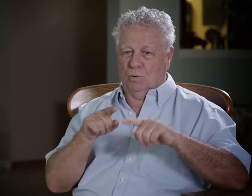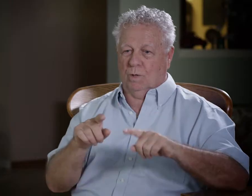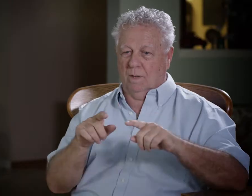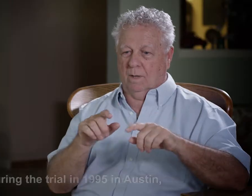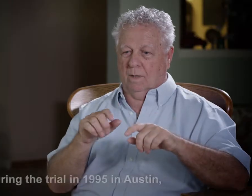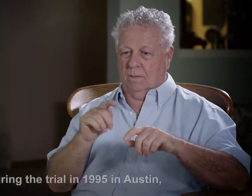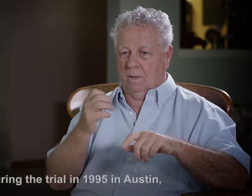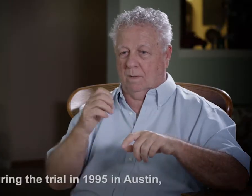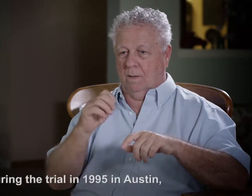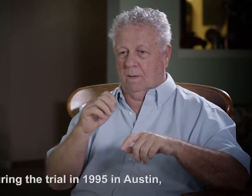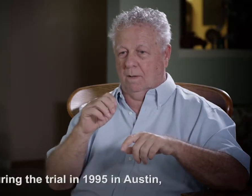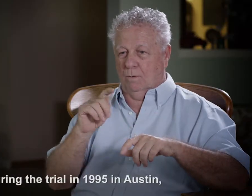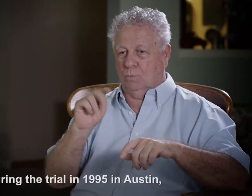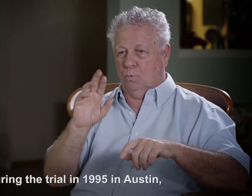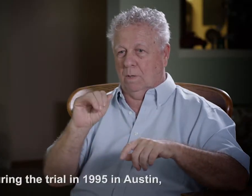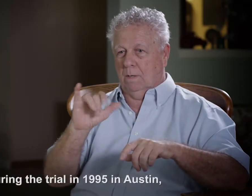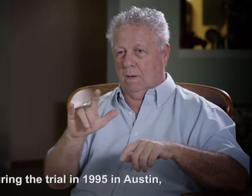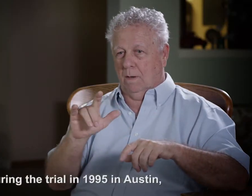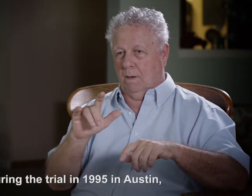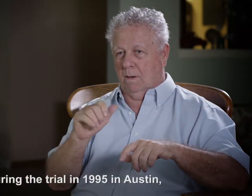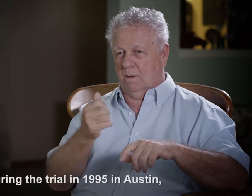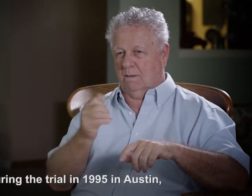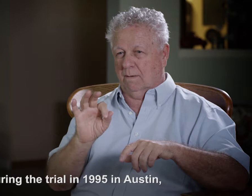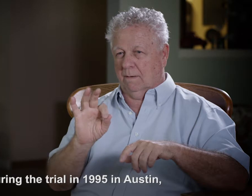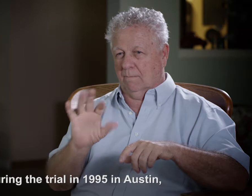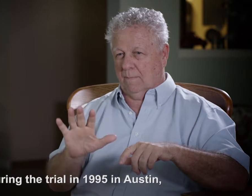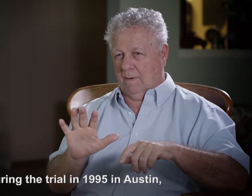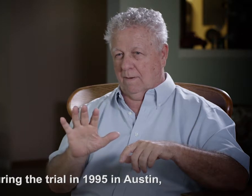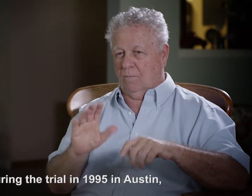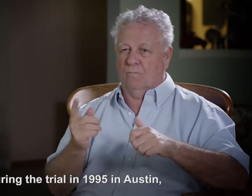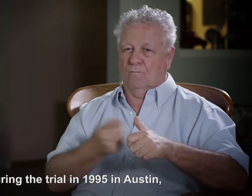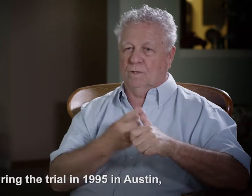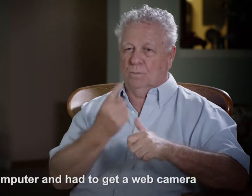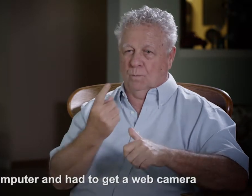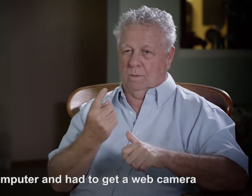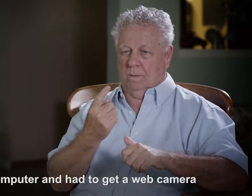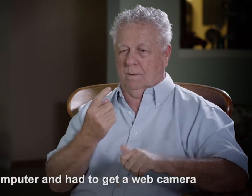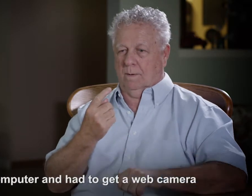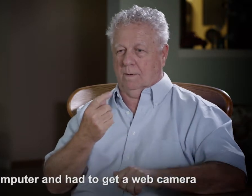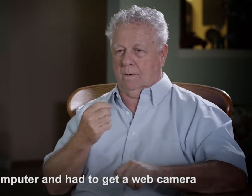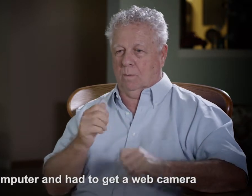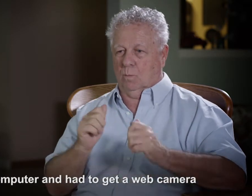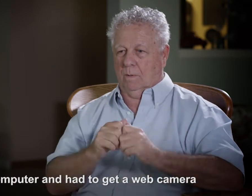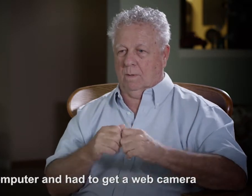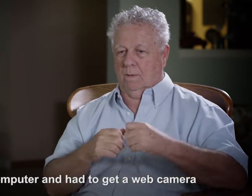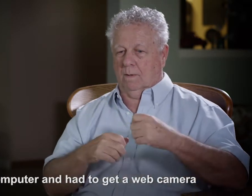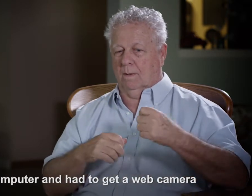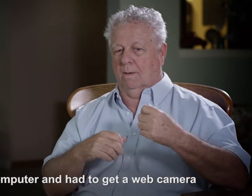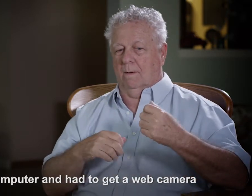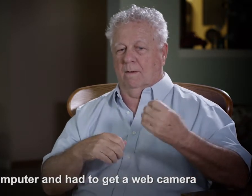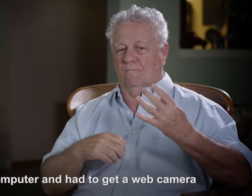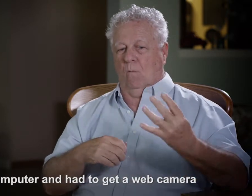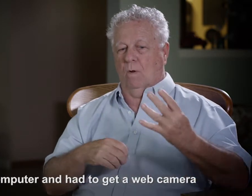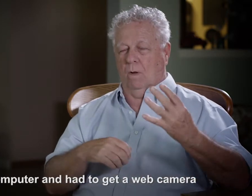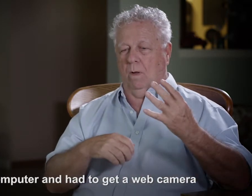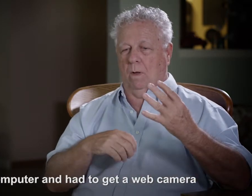During the trial in 1995 in Austin, I had a computer and had to get a web camera.